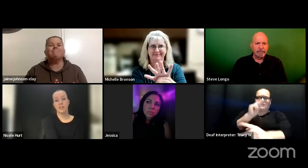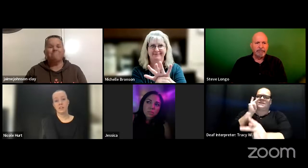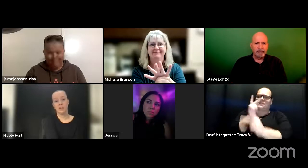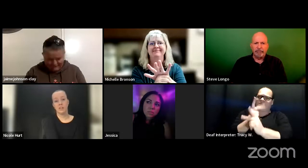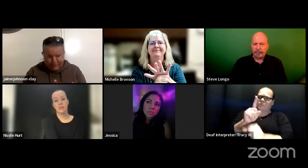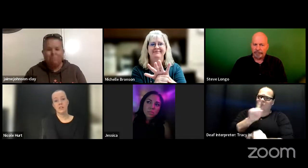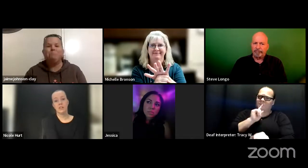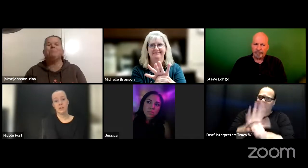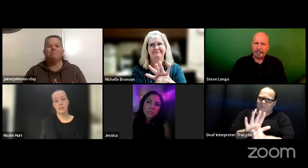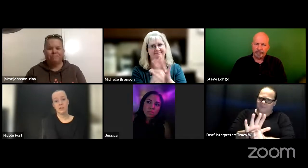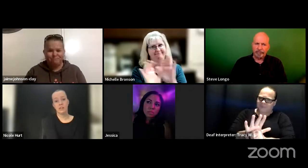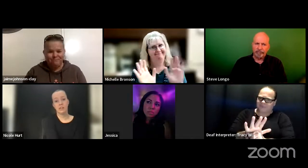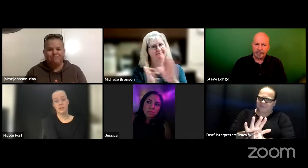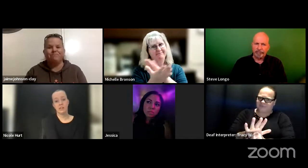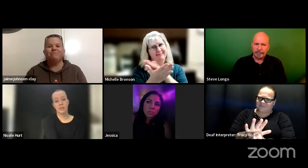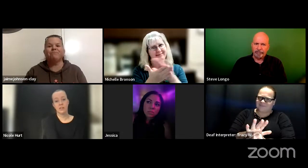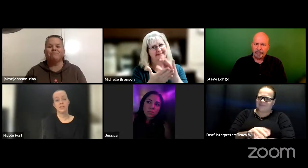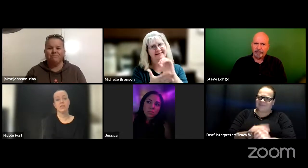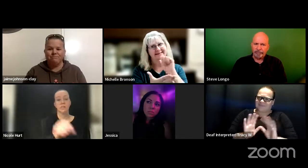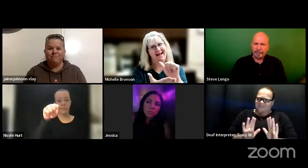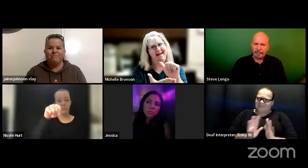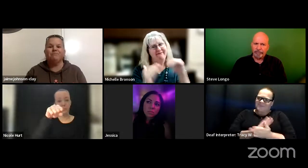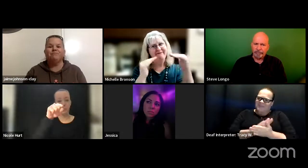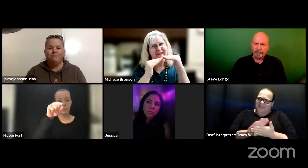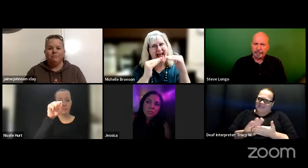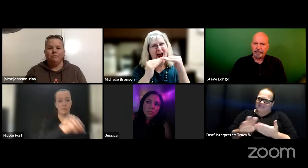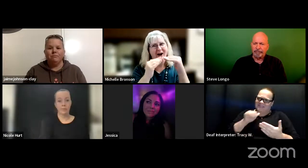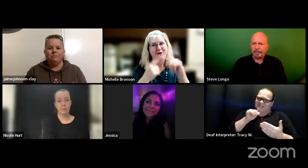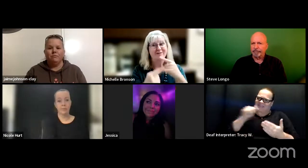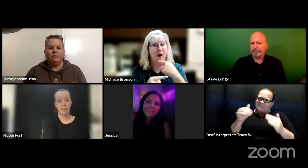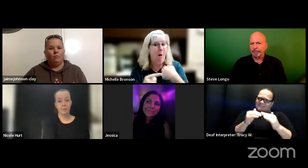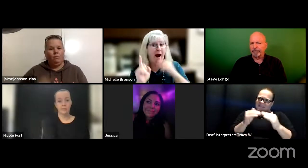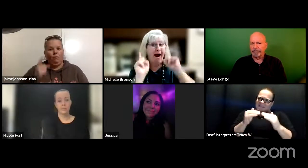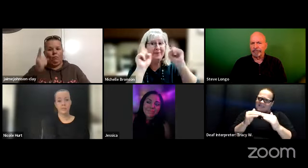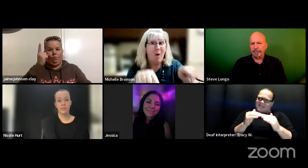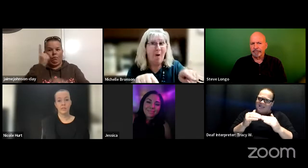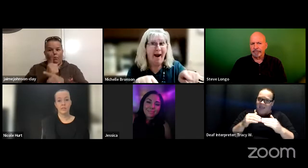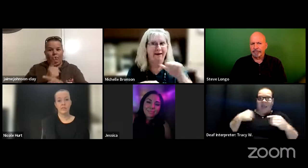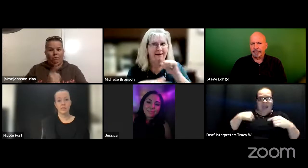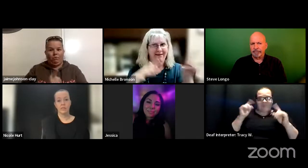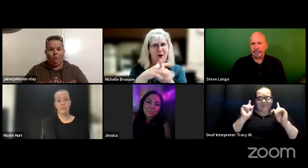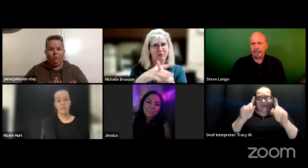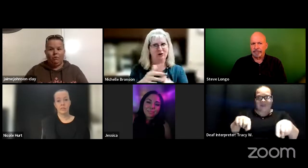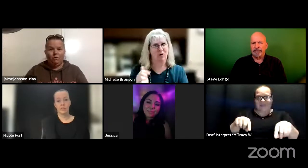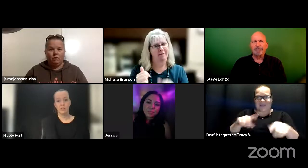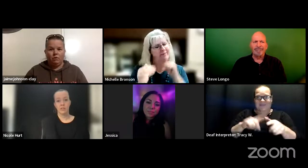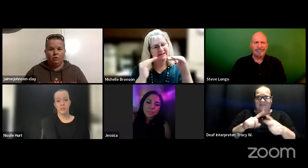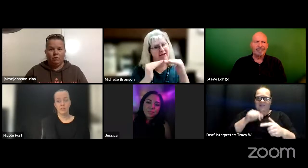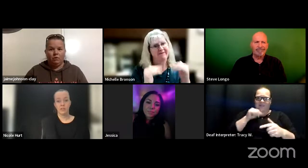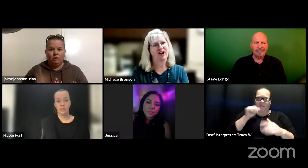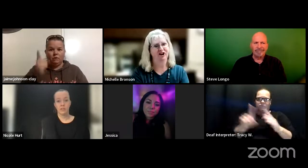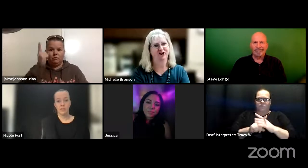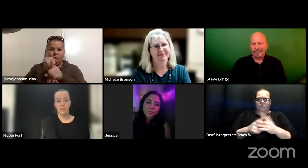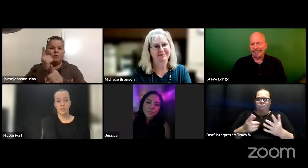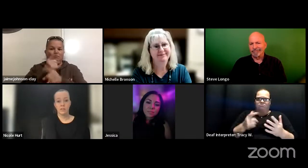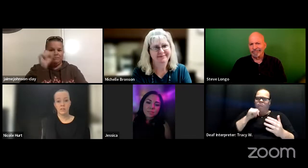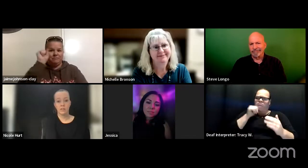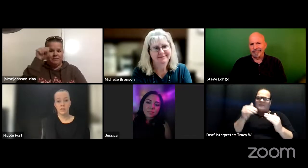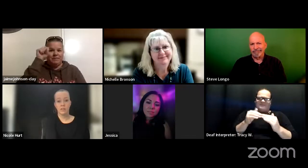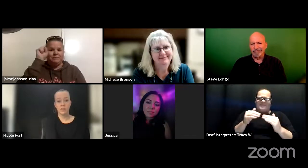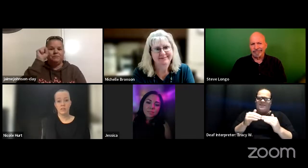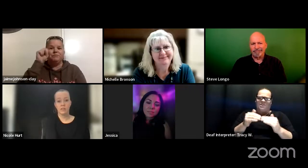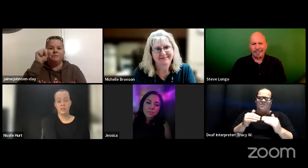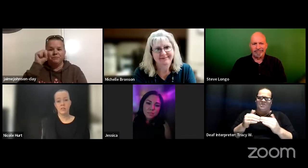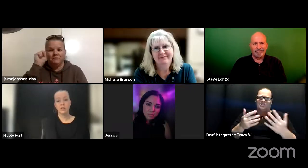So reserve a spot and also keep your commitment. We do ask. It's not fair to say, oh yeah, I'm going, and then not